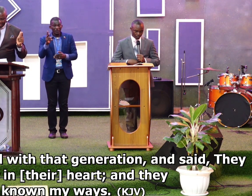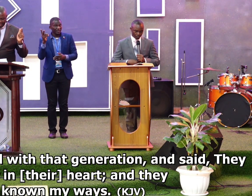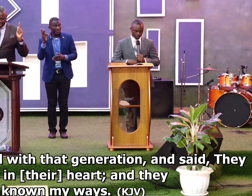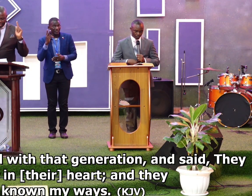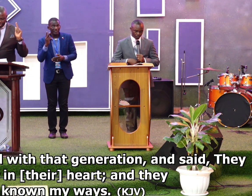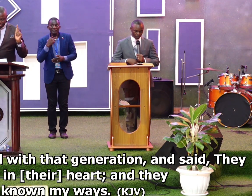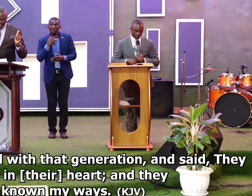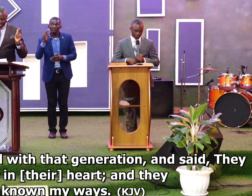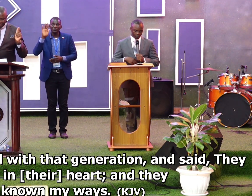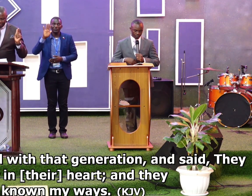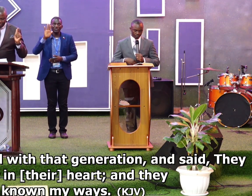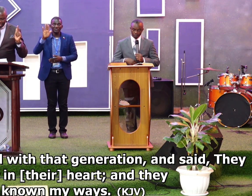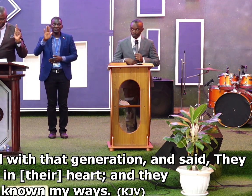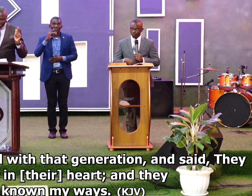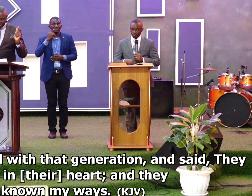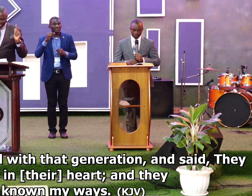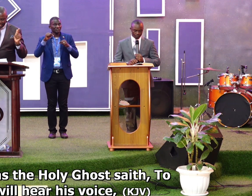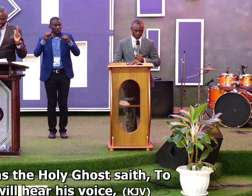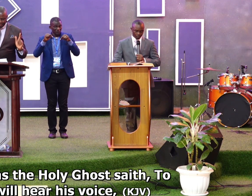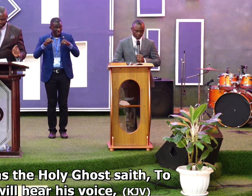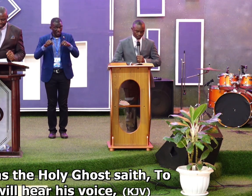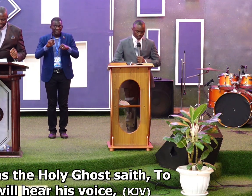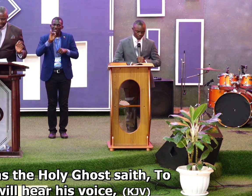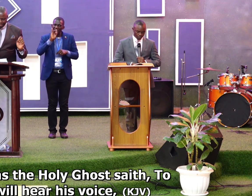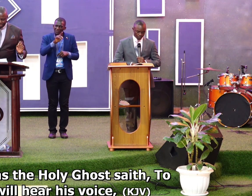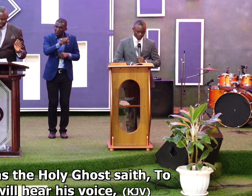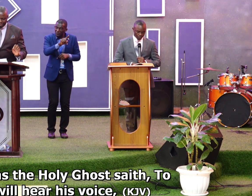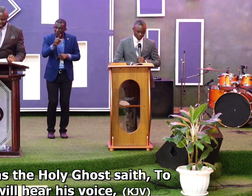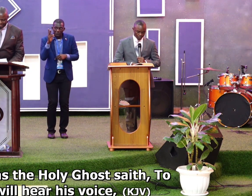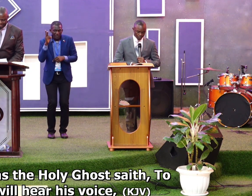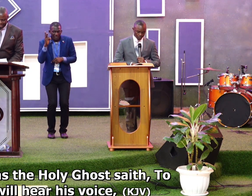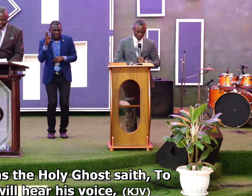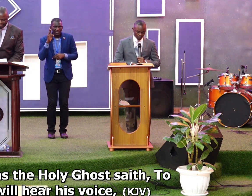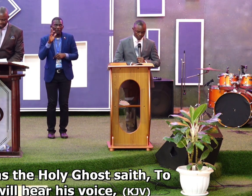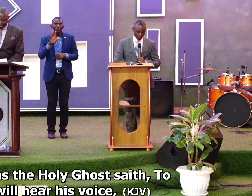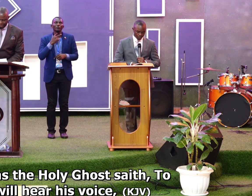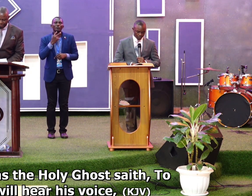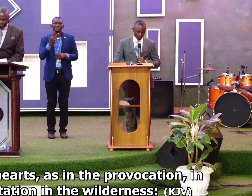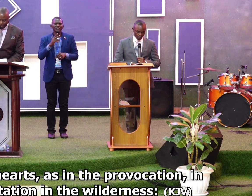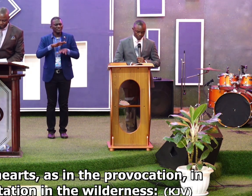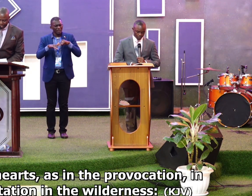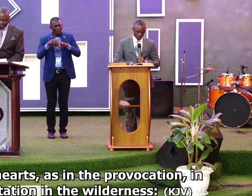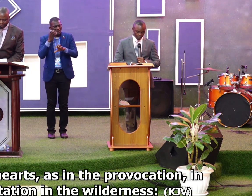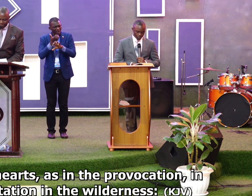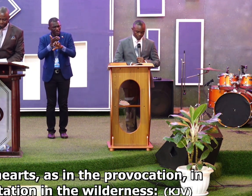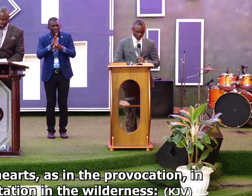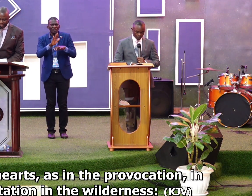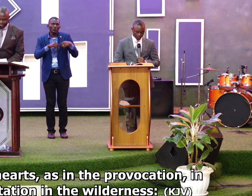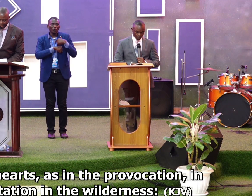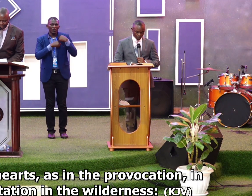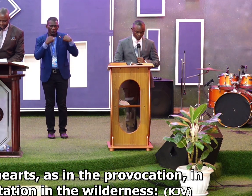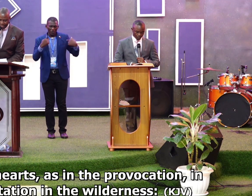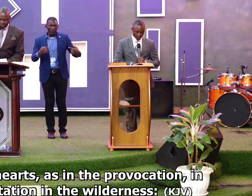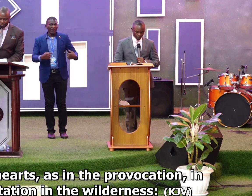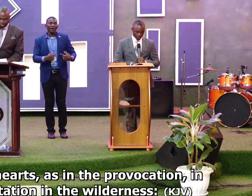saith today, if you will hear his voice, harden not your hearts, as in the day of provocation, and